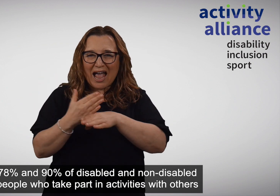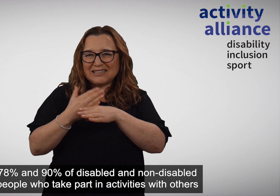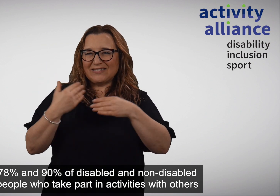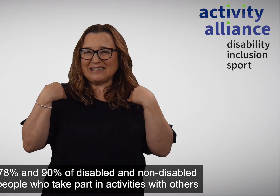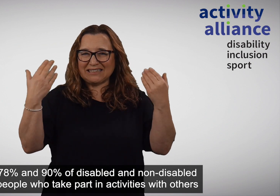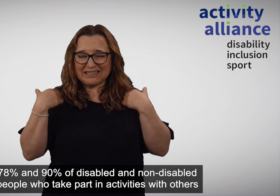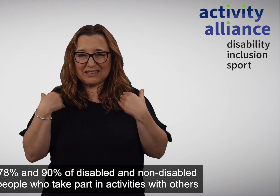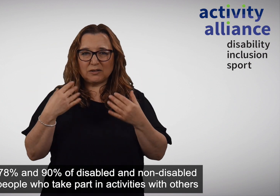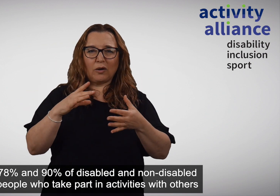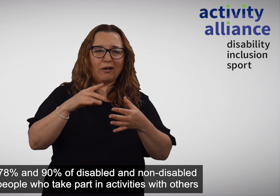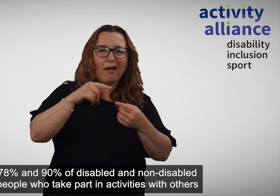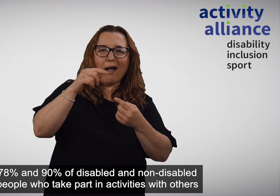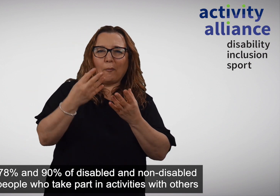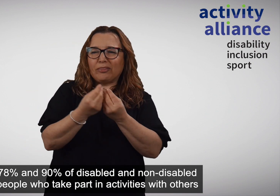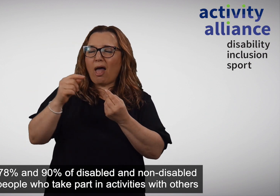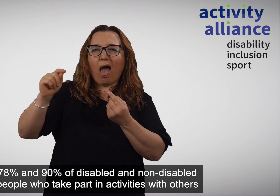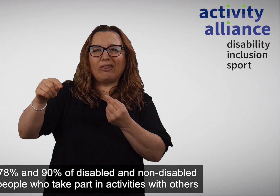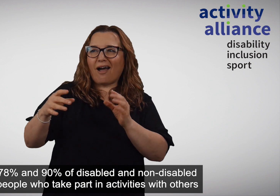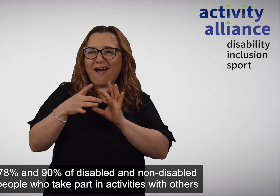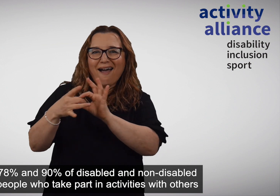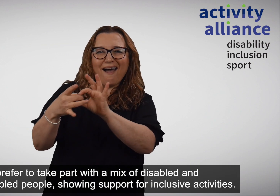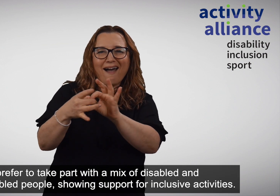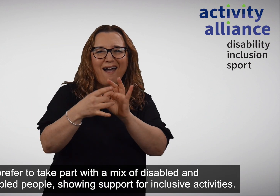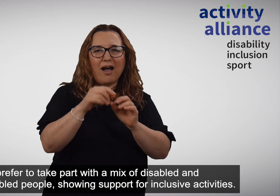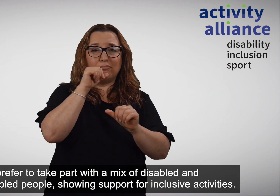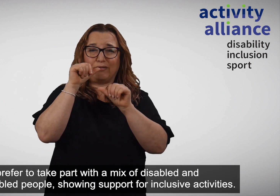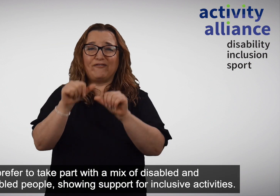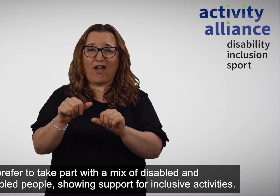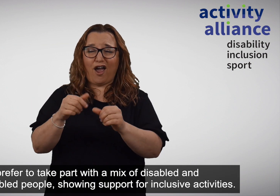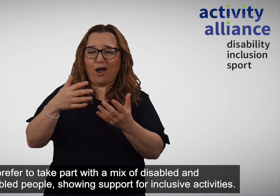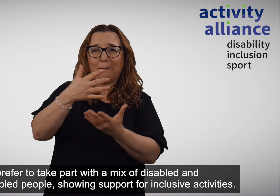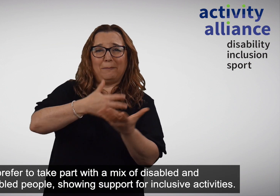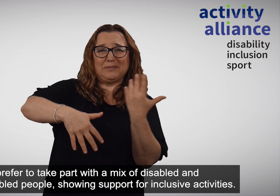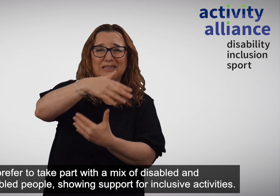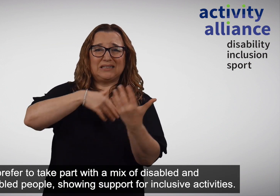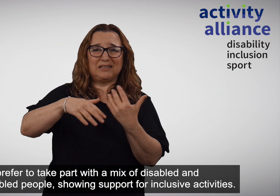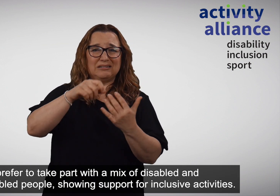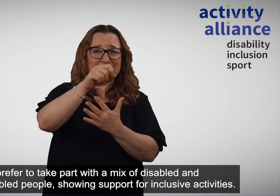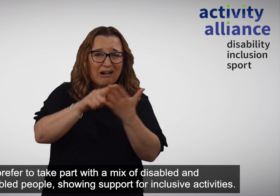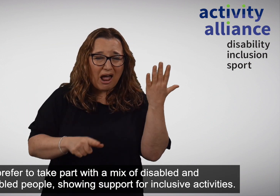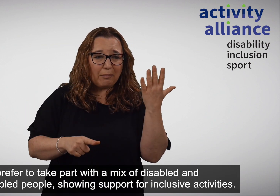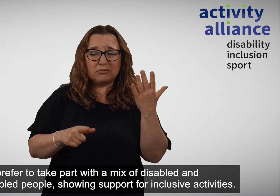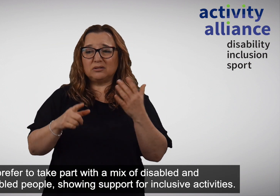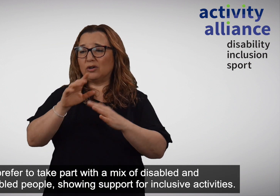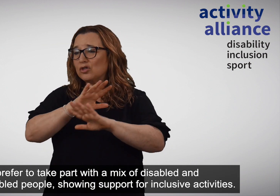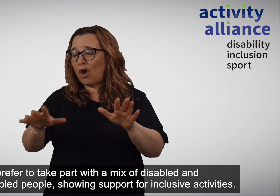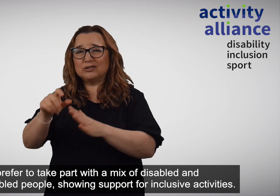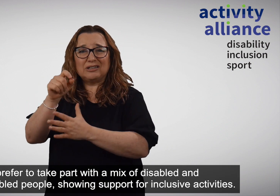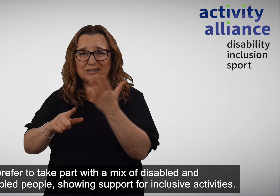others prefer to take part with a mix of disabled and non-disabled people, showing